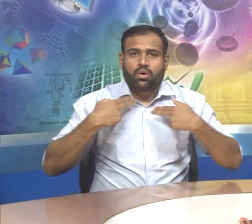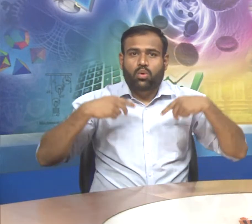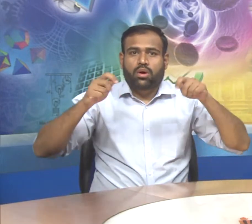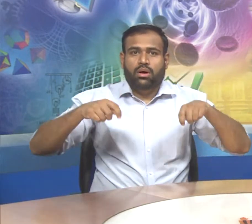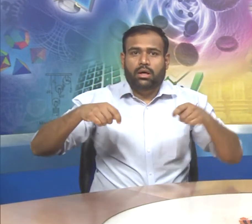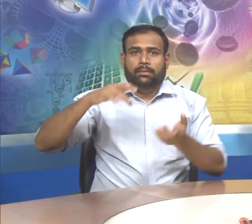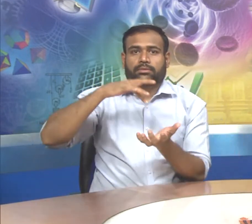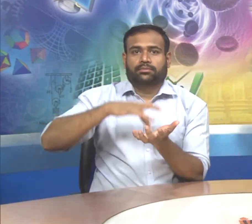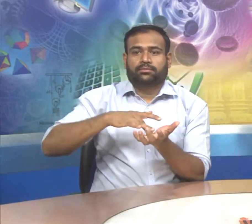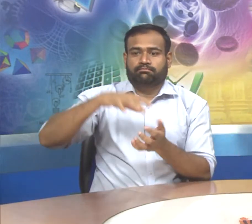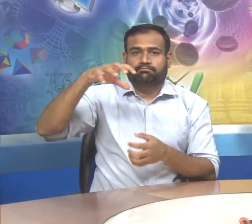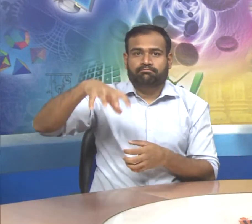Court.